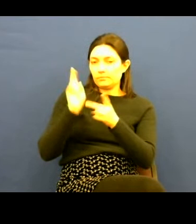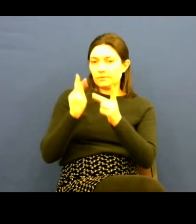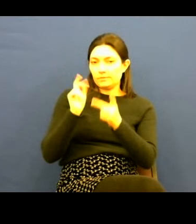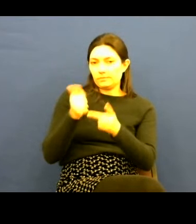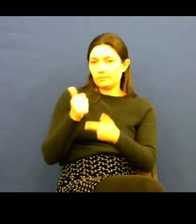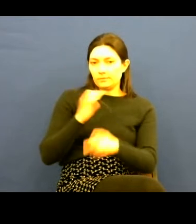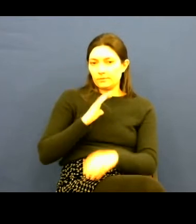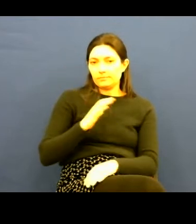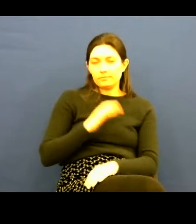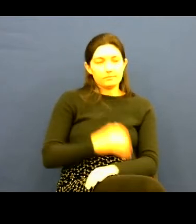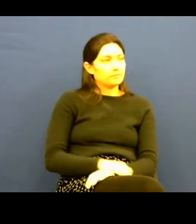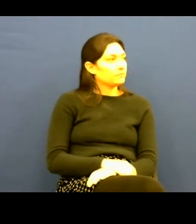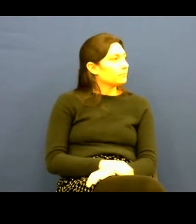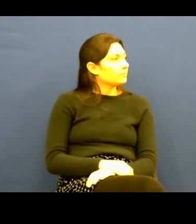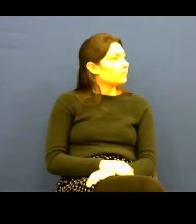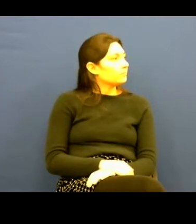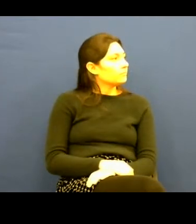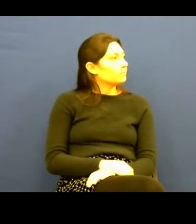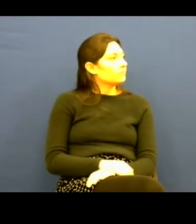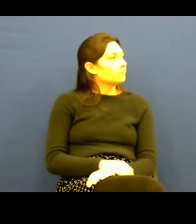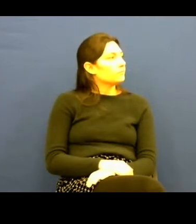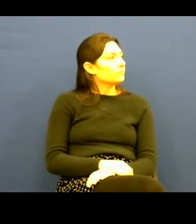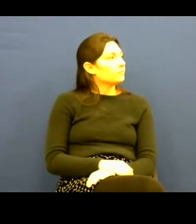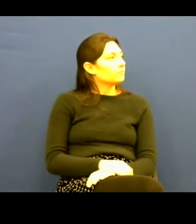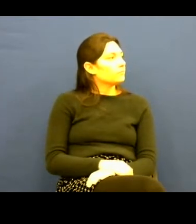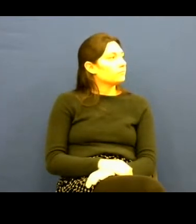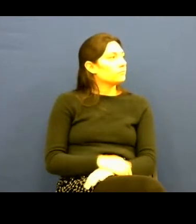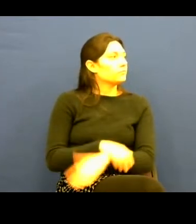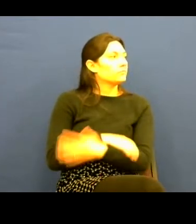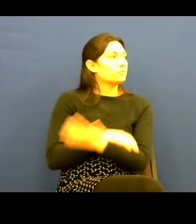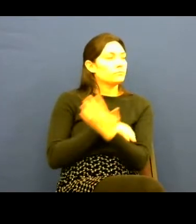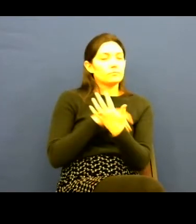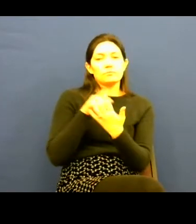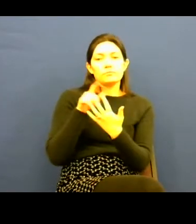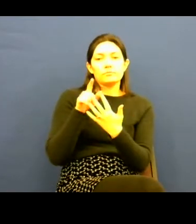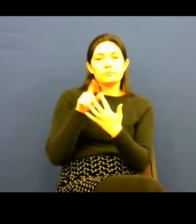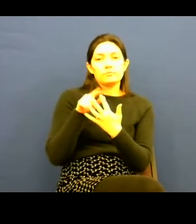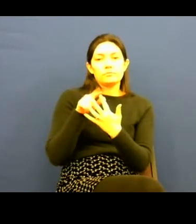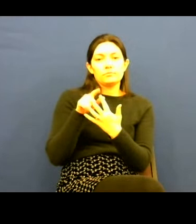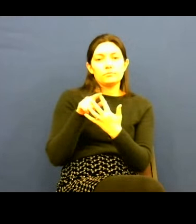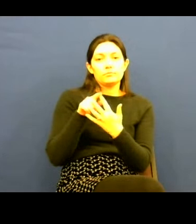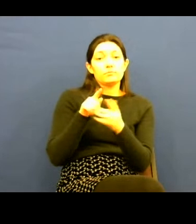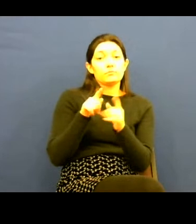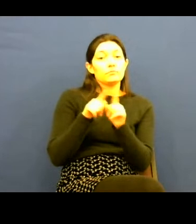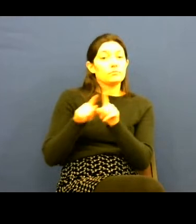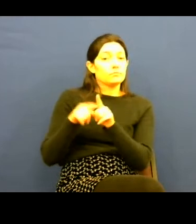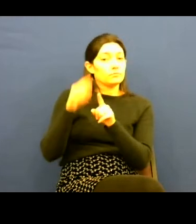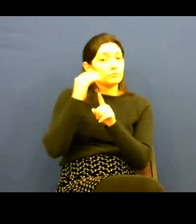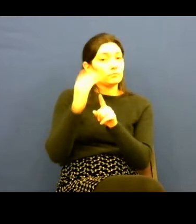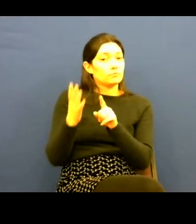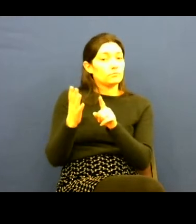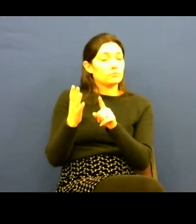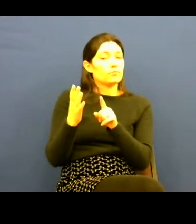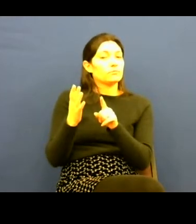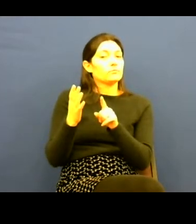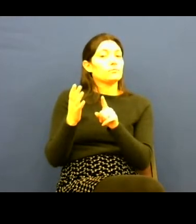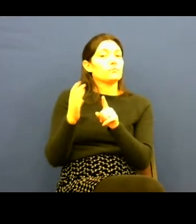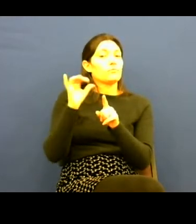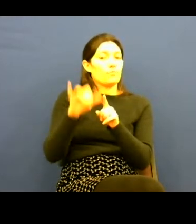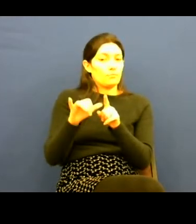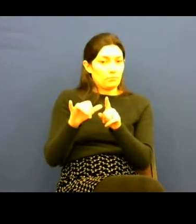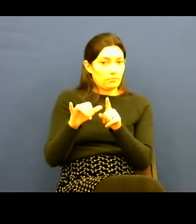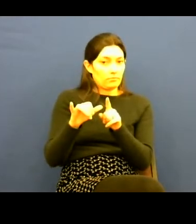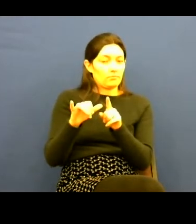And also for the record, the approval of the Starbucks side also includes the possibility of a restaurant with sit-down meals,